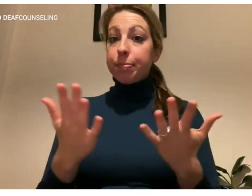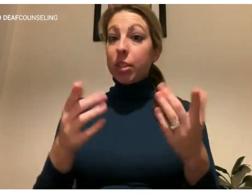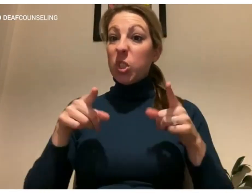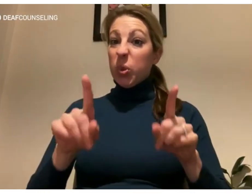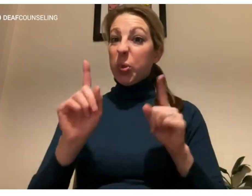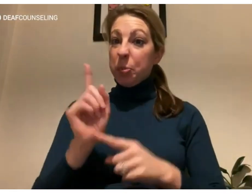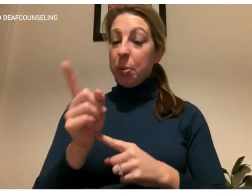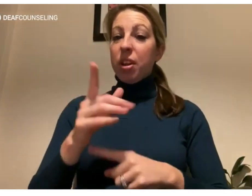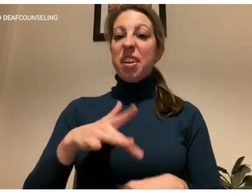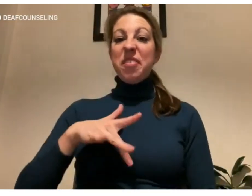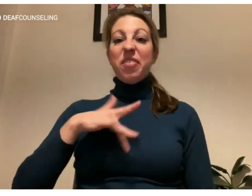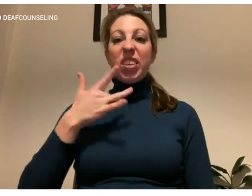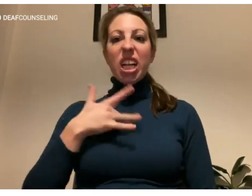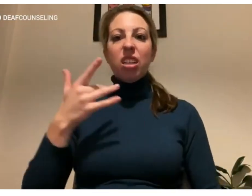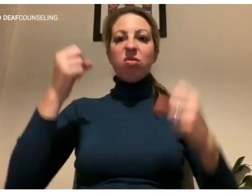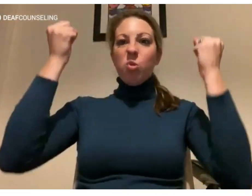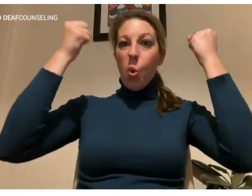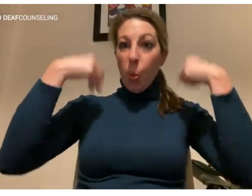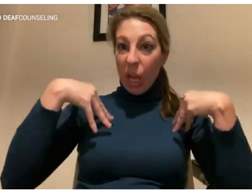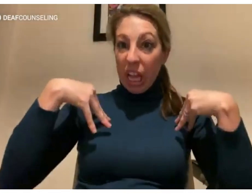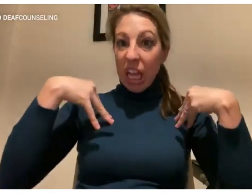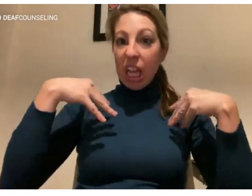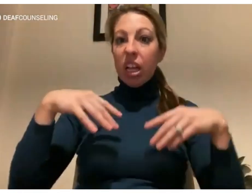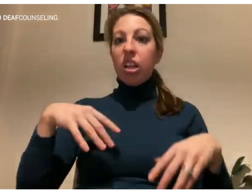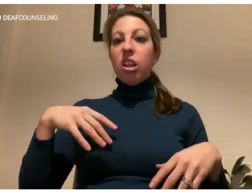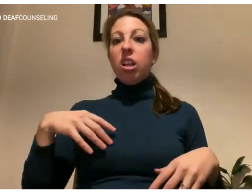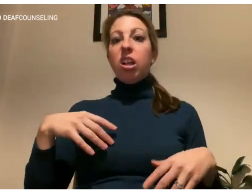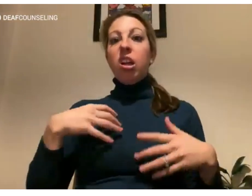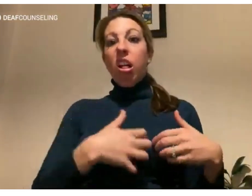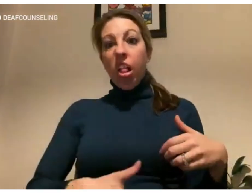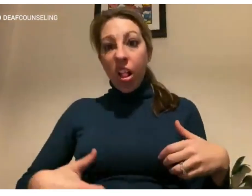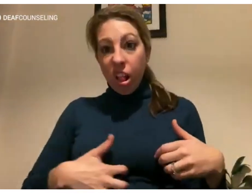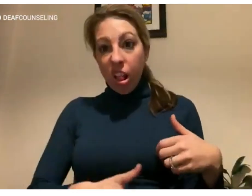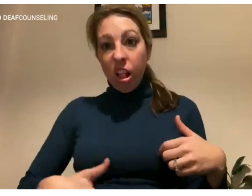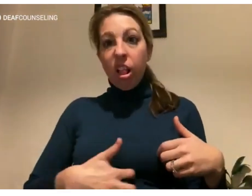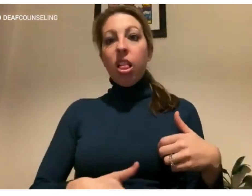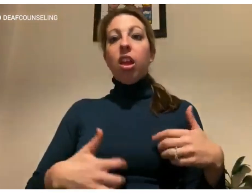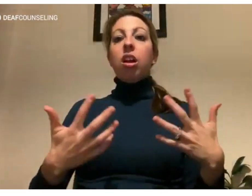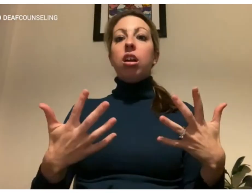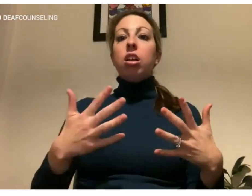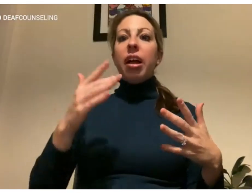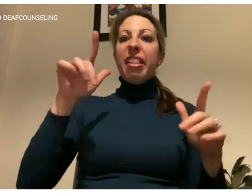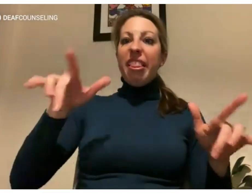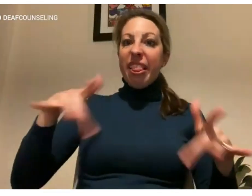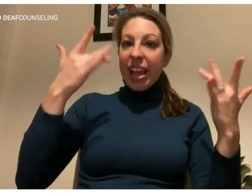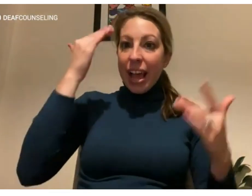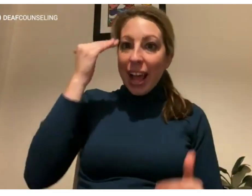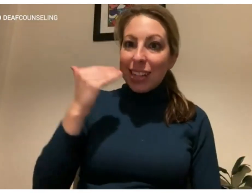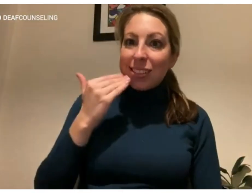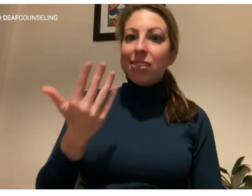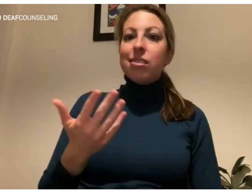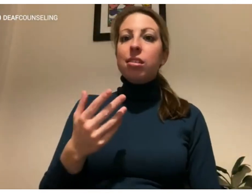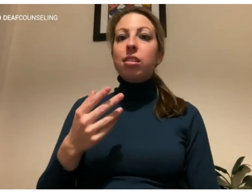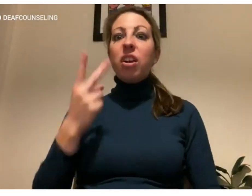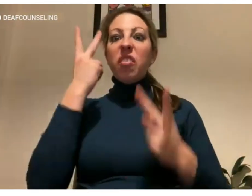So, what does a panic attack look like? It feels like for just a minute, you have the upset stomach, you